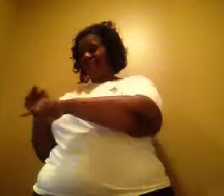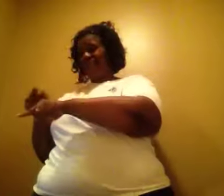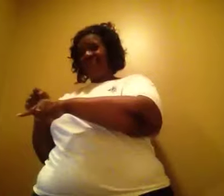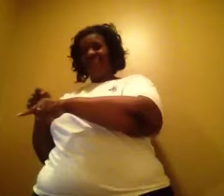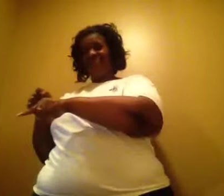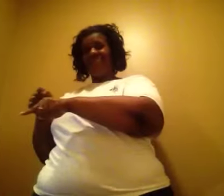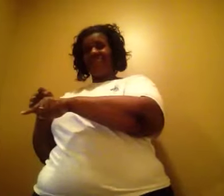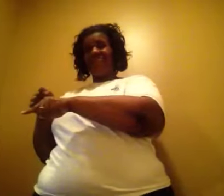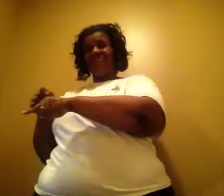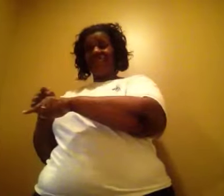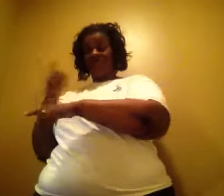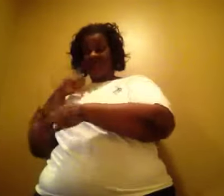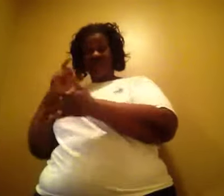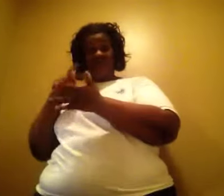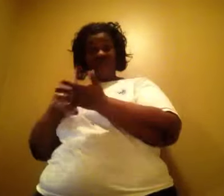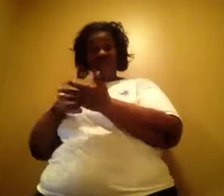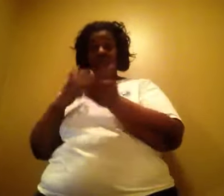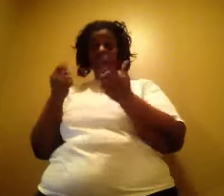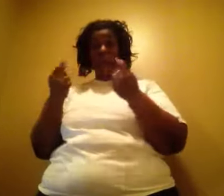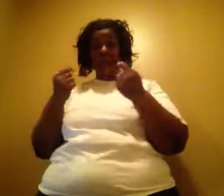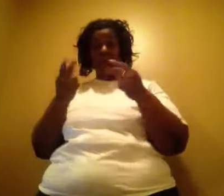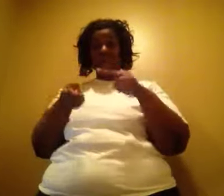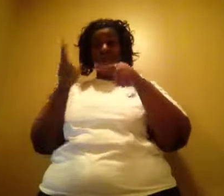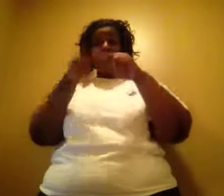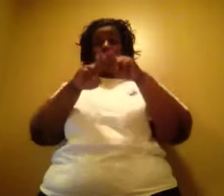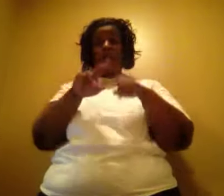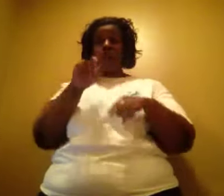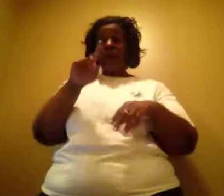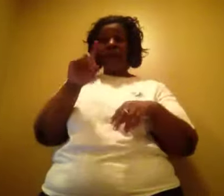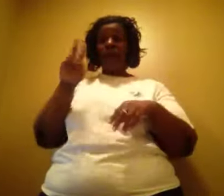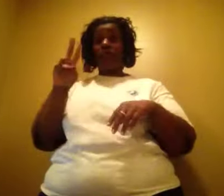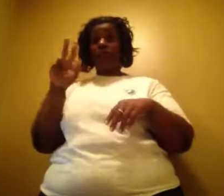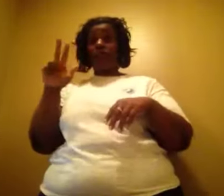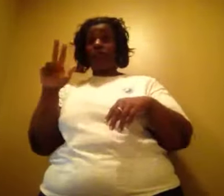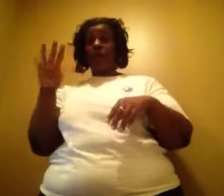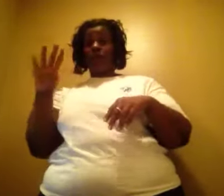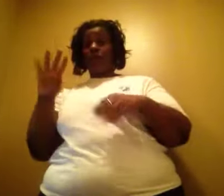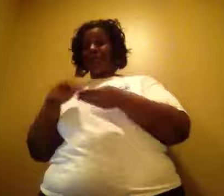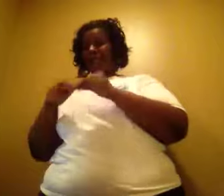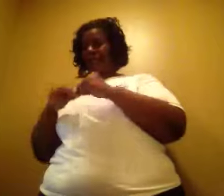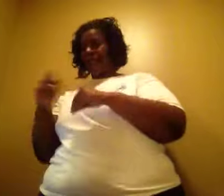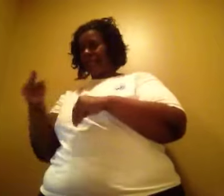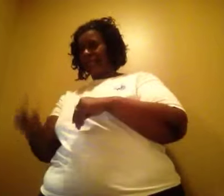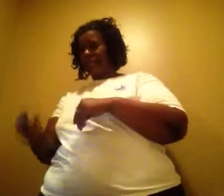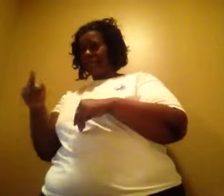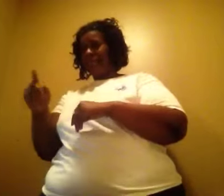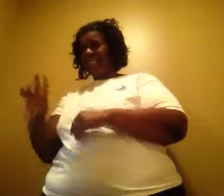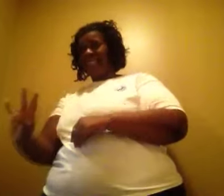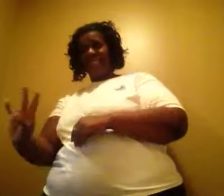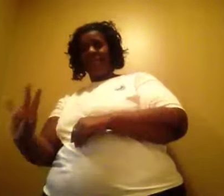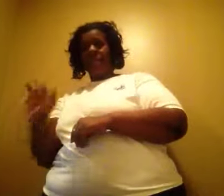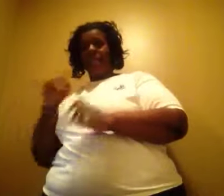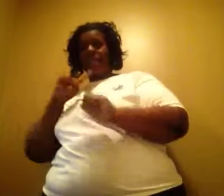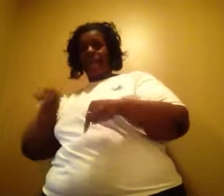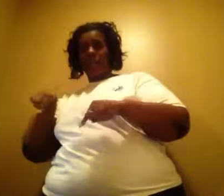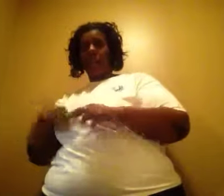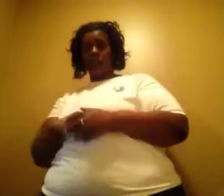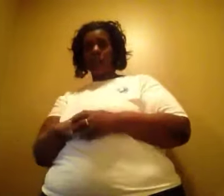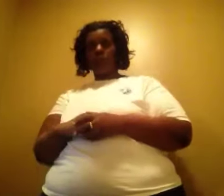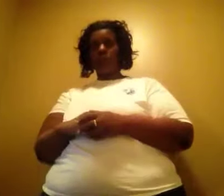Notice all we did was just increase it by 1, by 2, by 3, by 4, and then we ended up at 7. And that was our answer. We could do a couple of different ones.